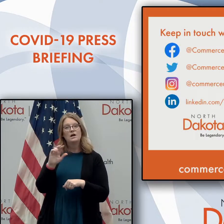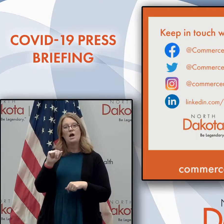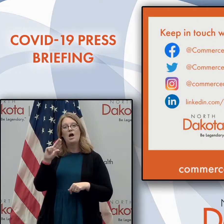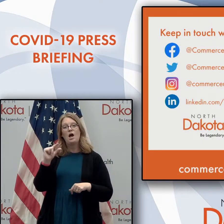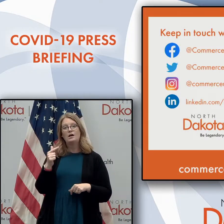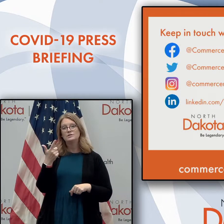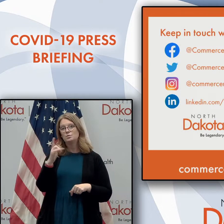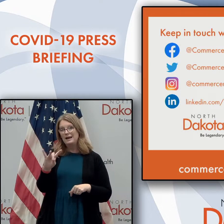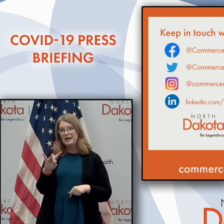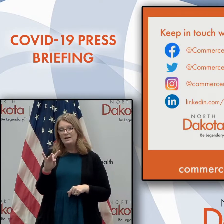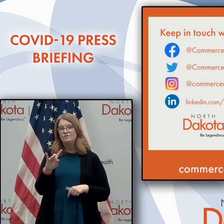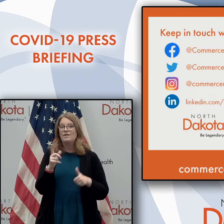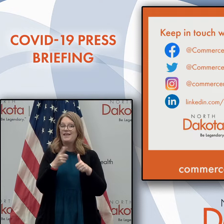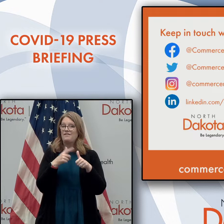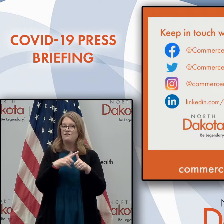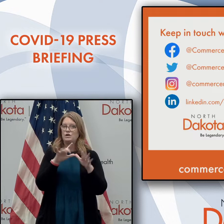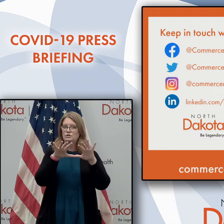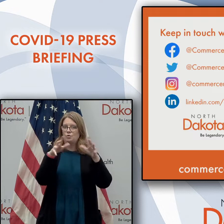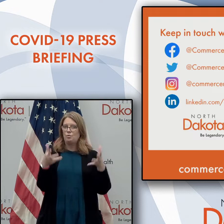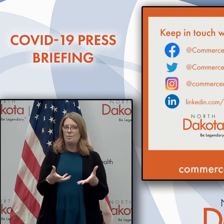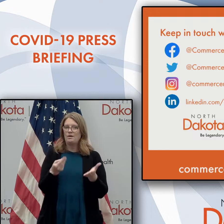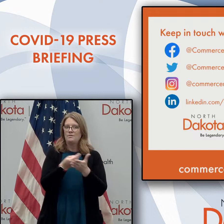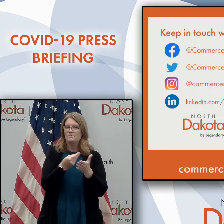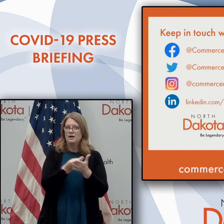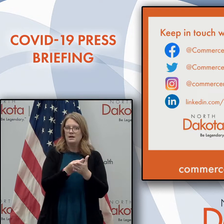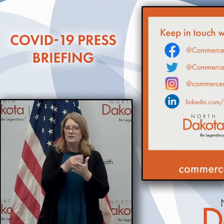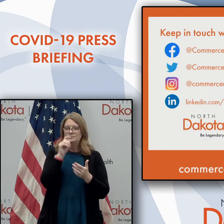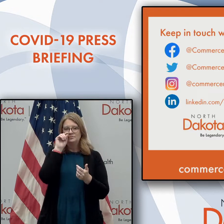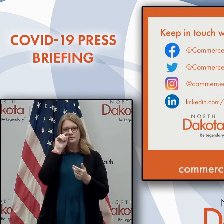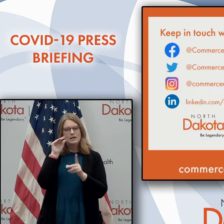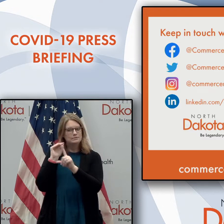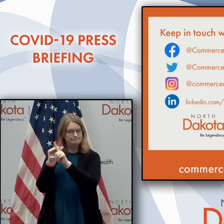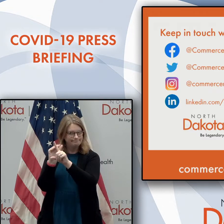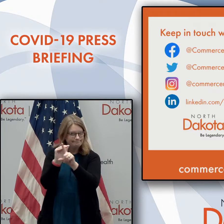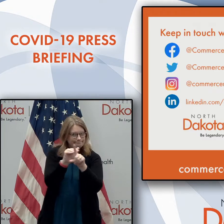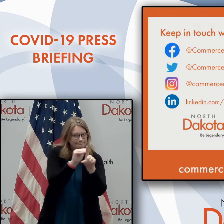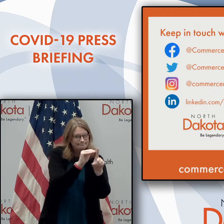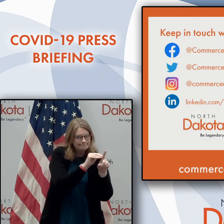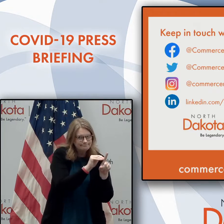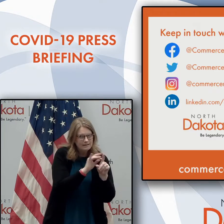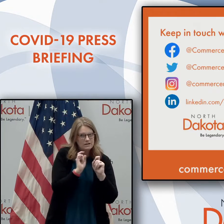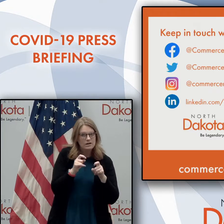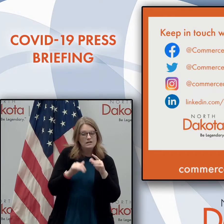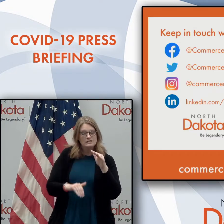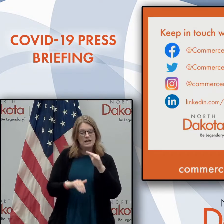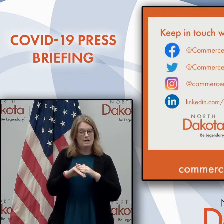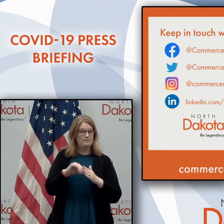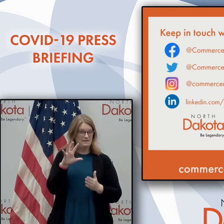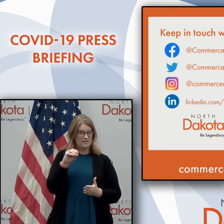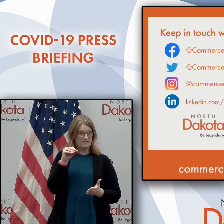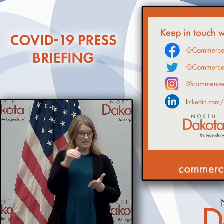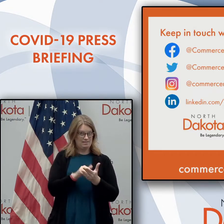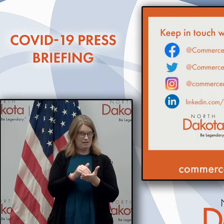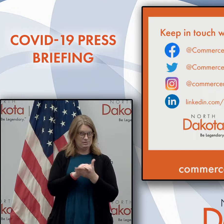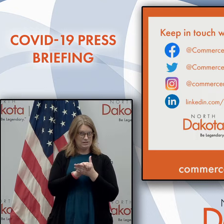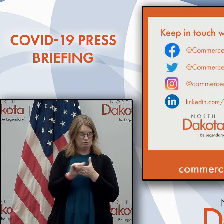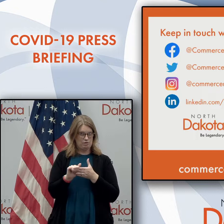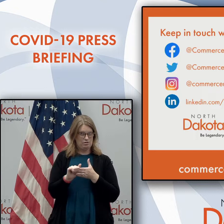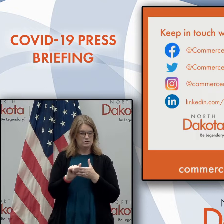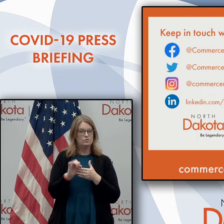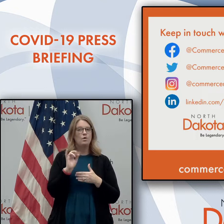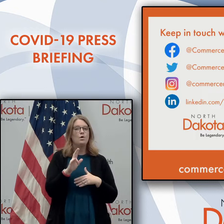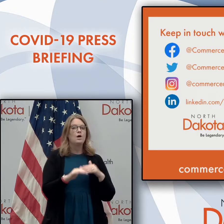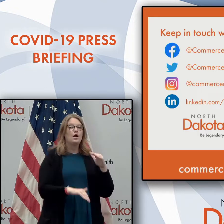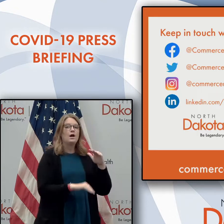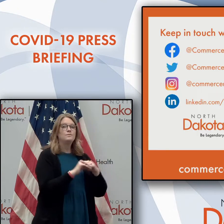for the first round of funding. This is a reminder that grants will be awarded for up to $50,000 per eligible business or up